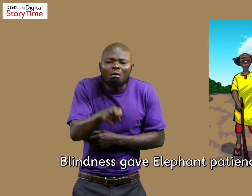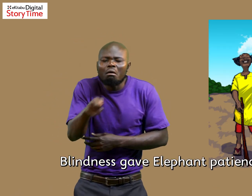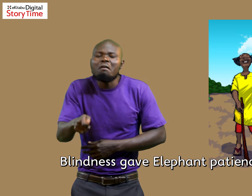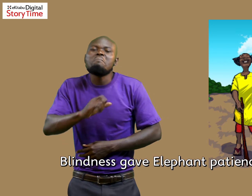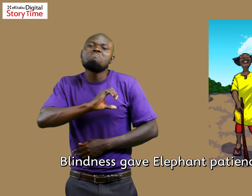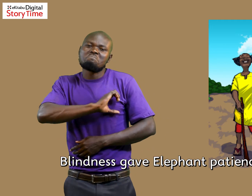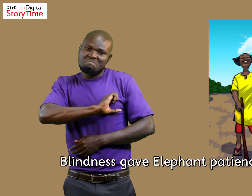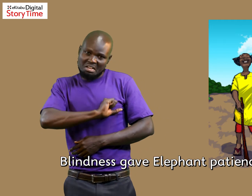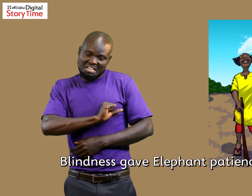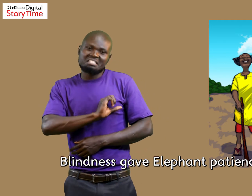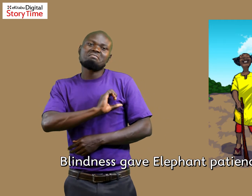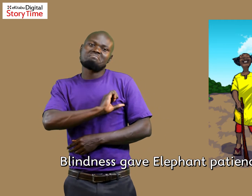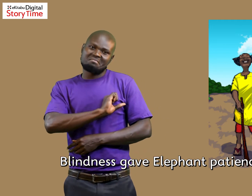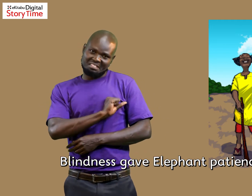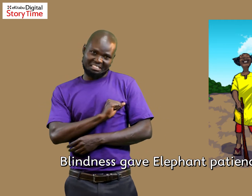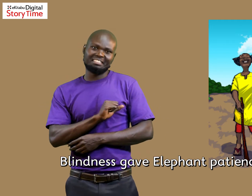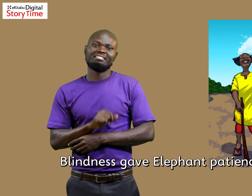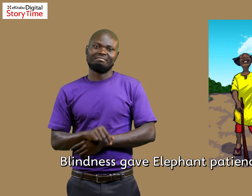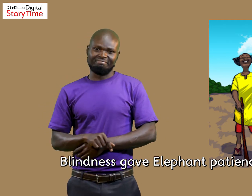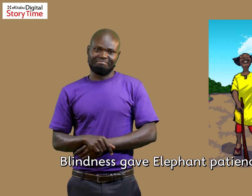Blindness gave Elephant patience.